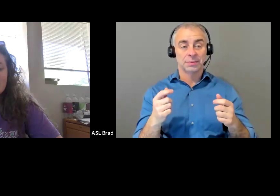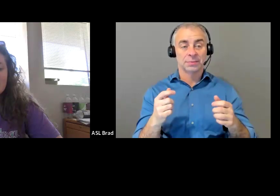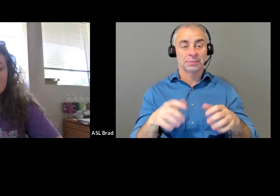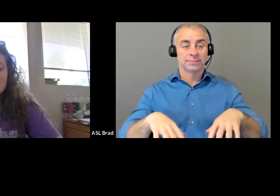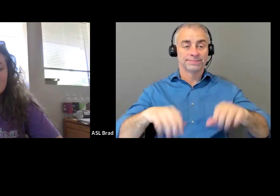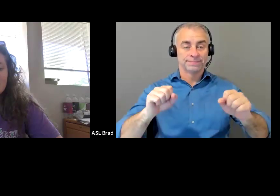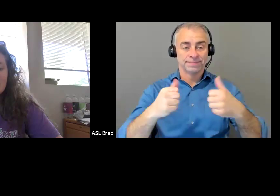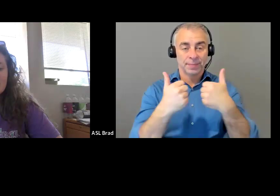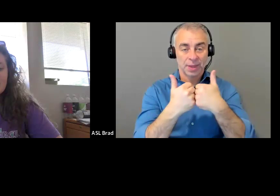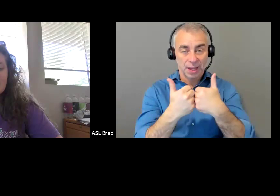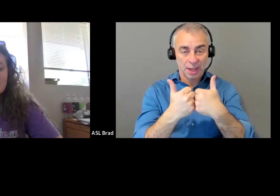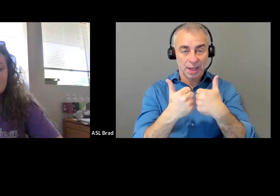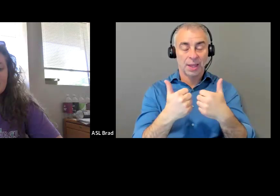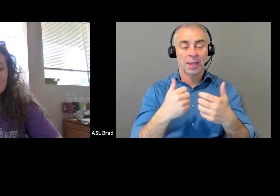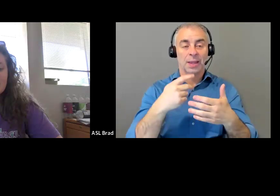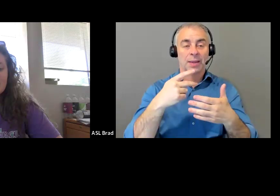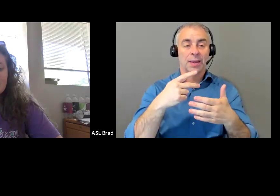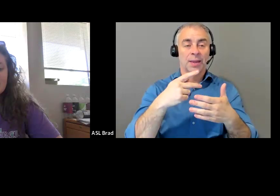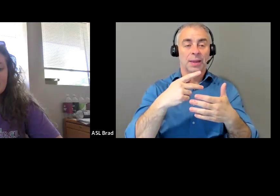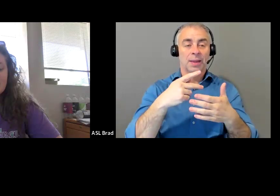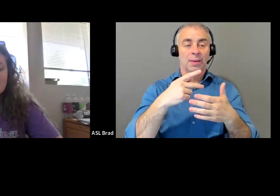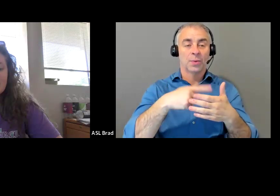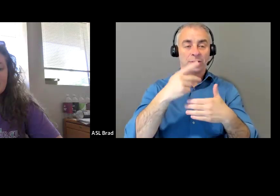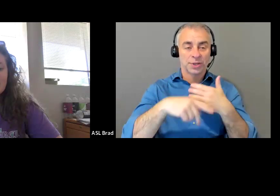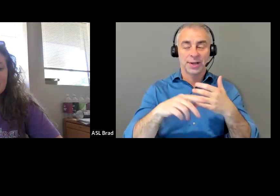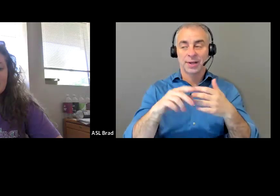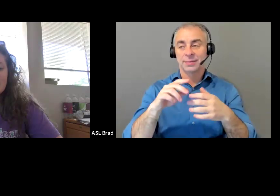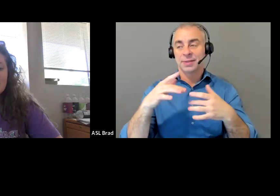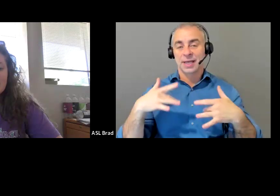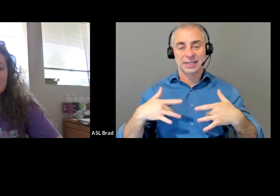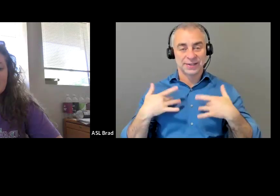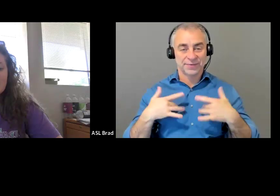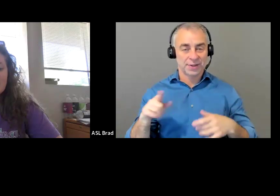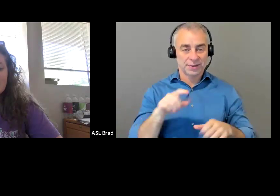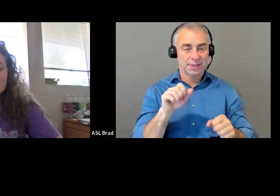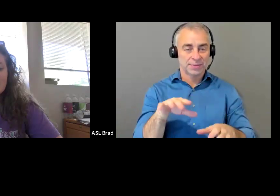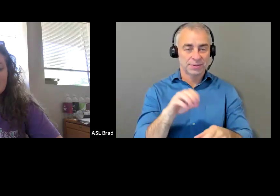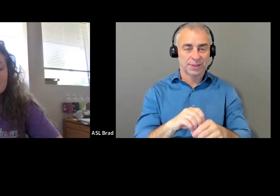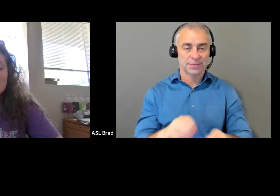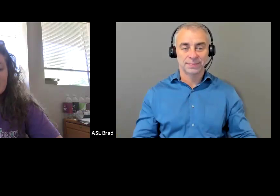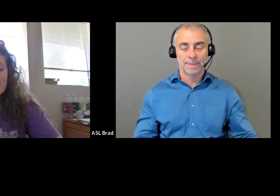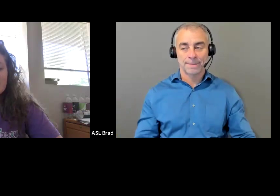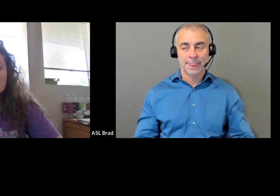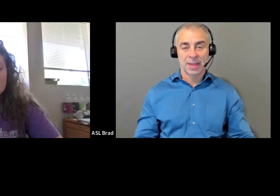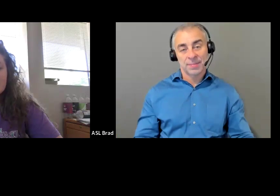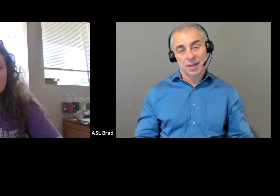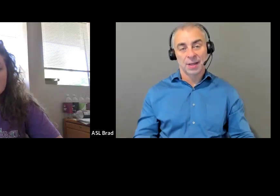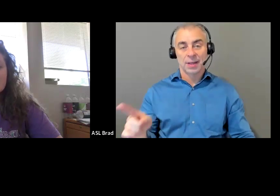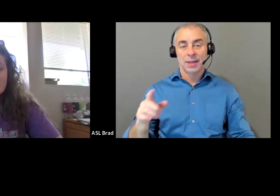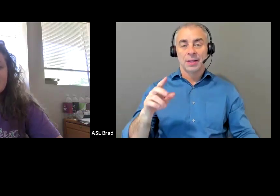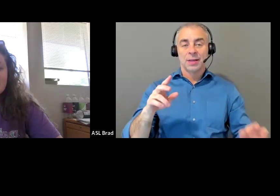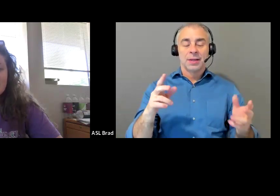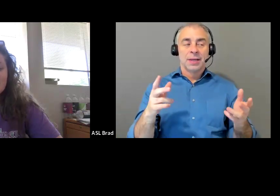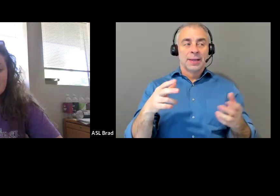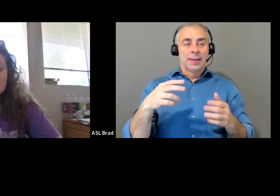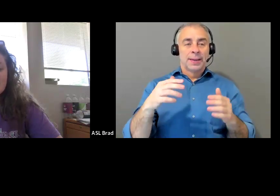games and projects and activities they can participate in. But it really is peer led.